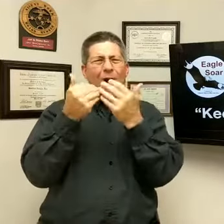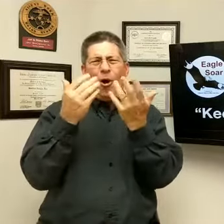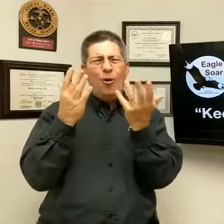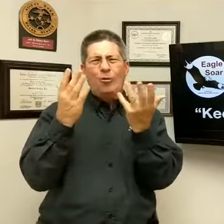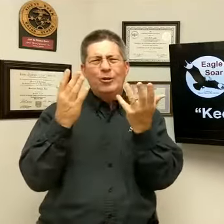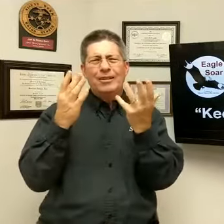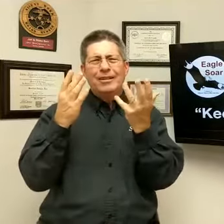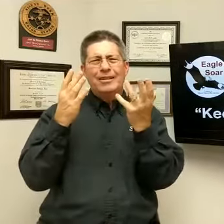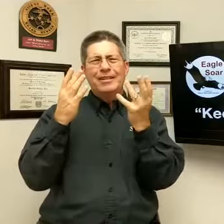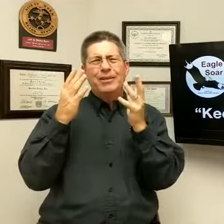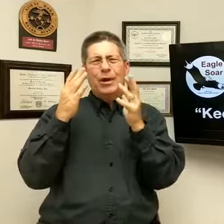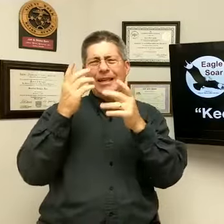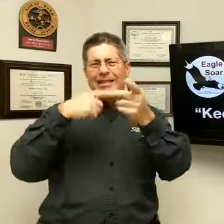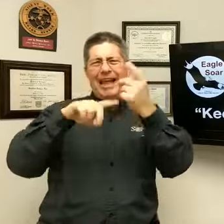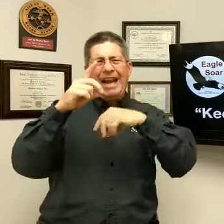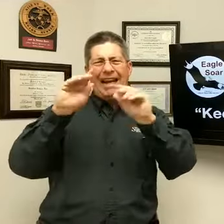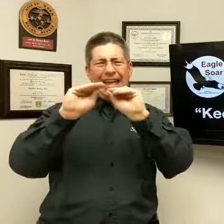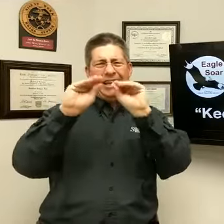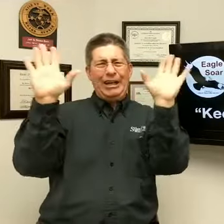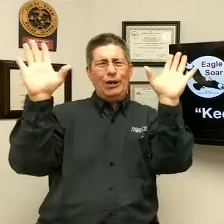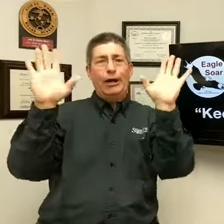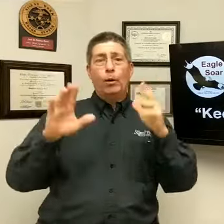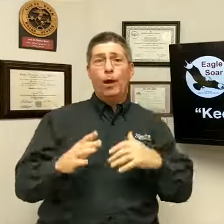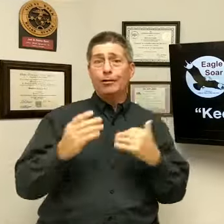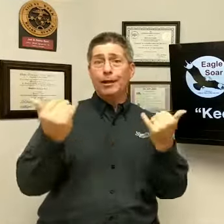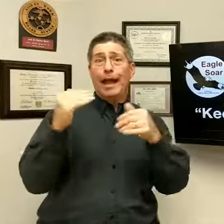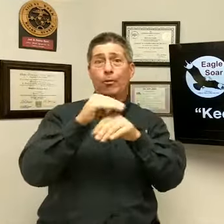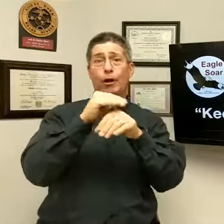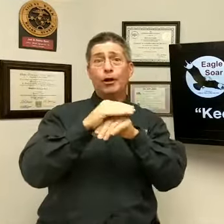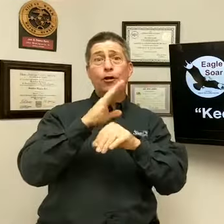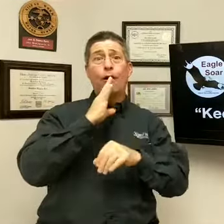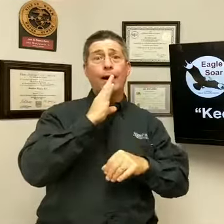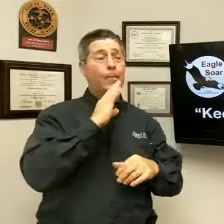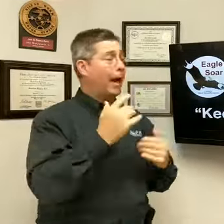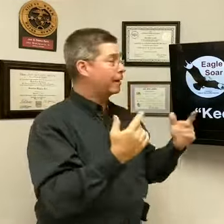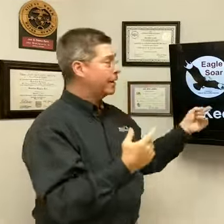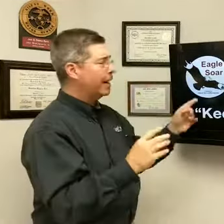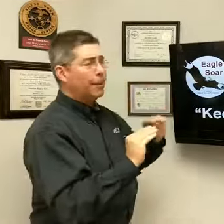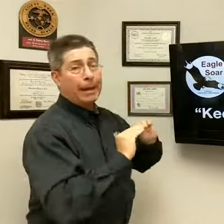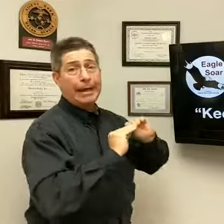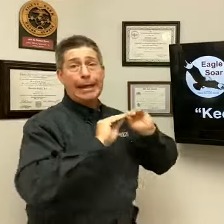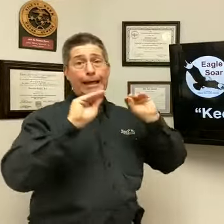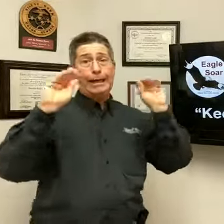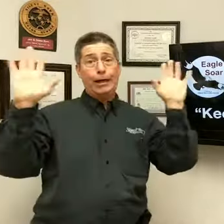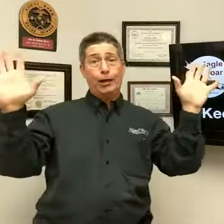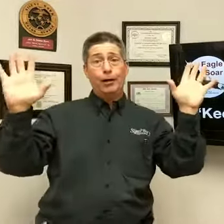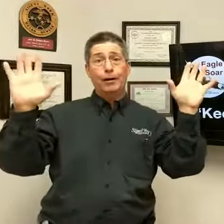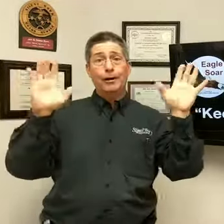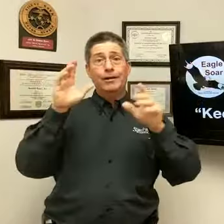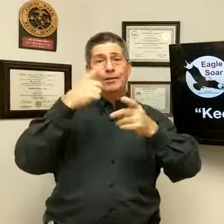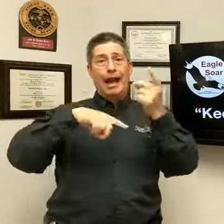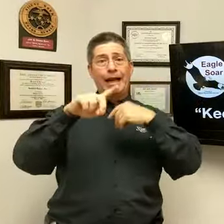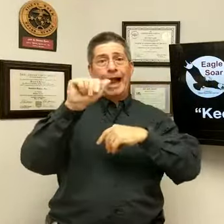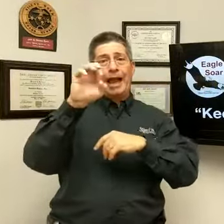how do I sign it clearly? Well, tonight we're going to talk about making it clear, signing